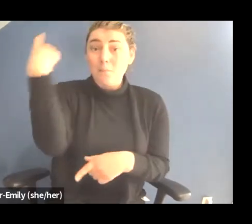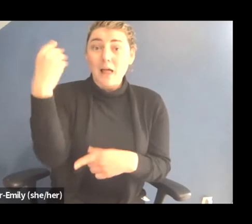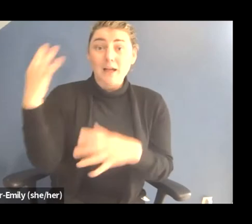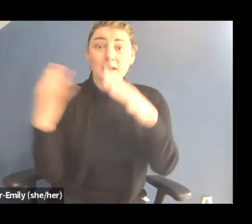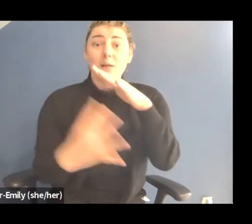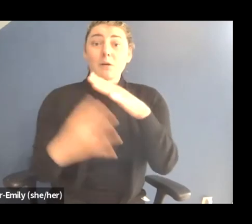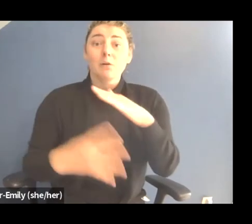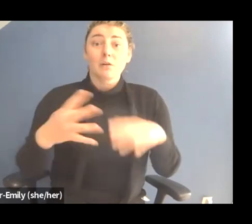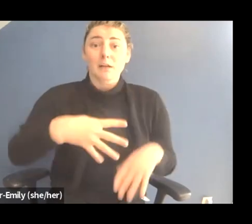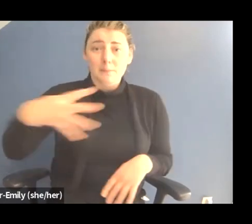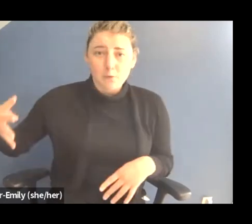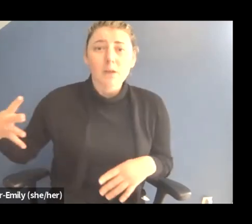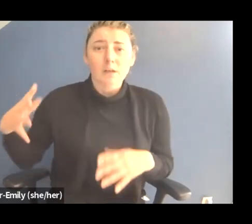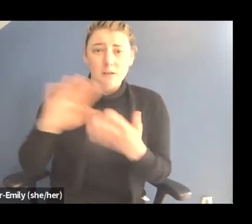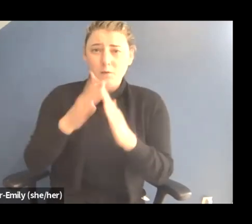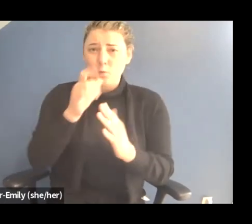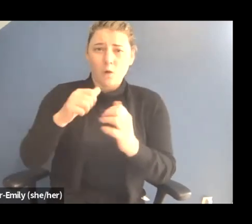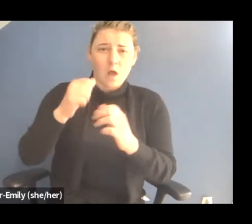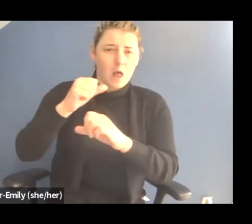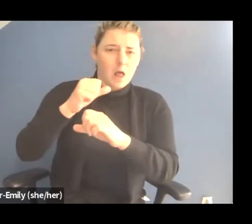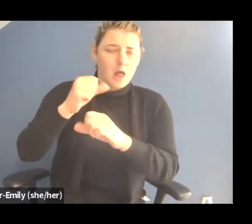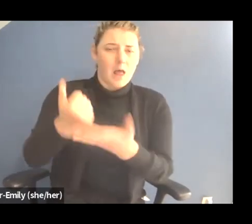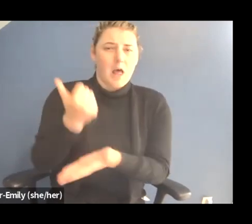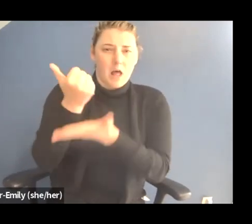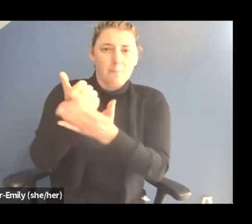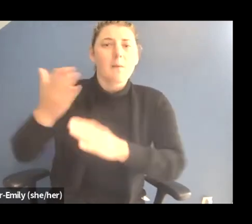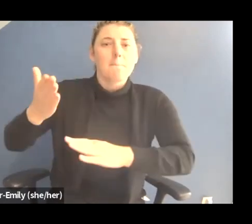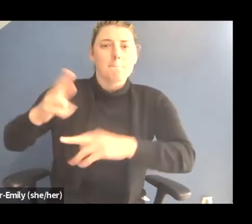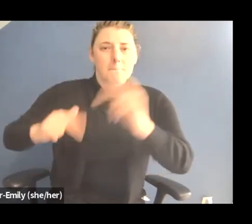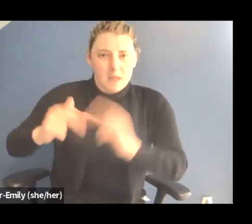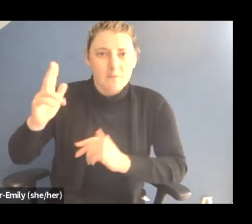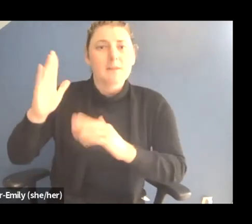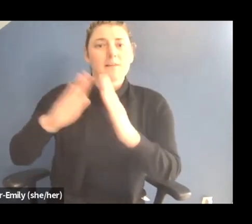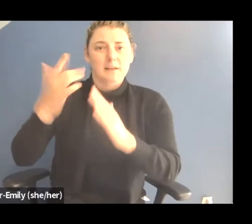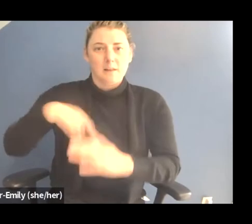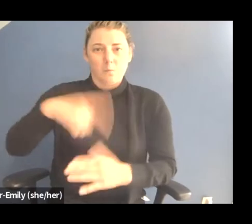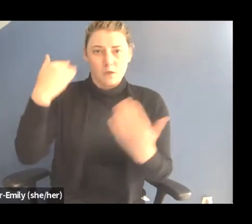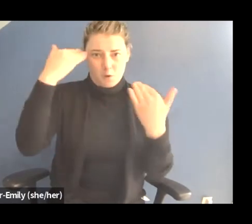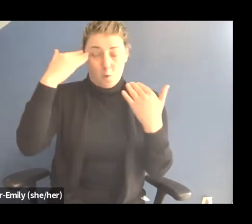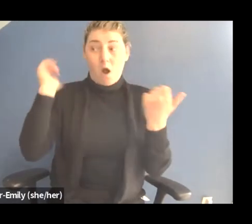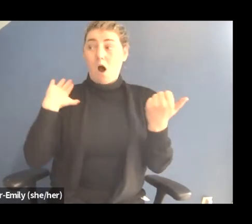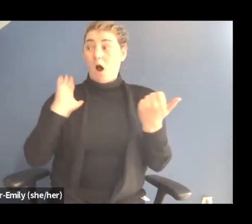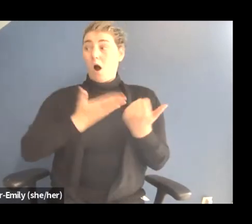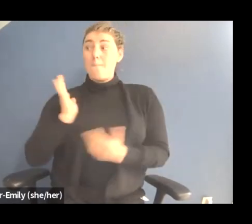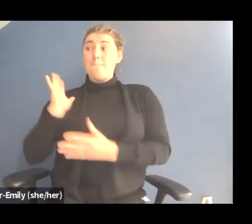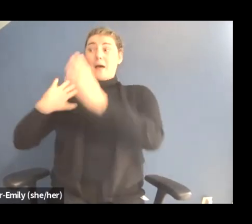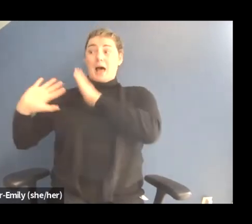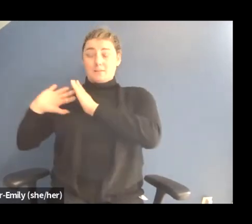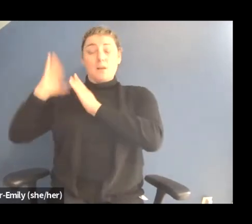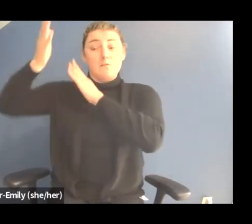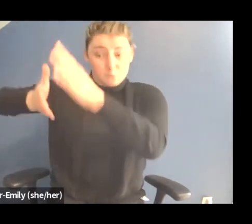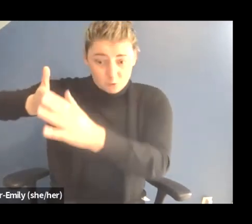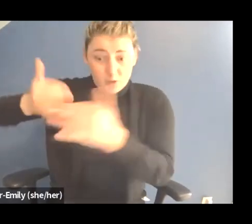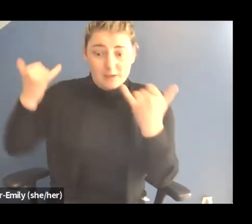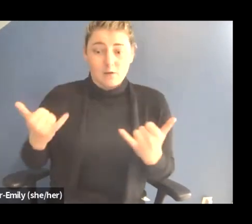helped build the city we know today. As we recognize that all of our past, presents, and futures are intertwined, we would also like to lift